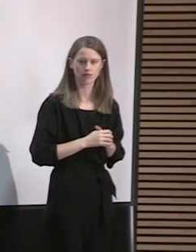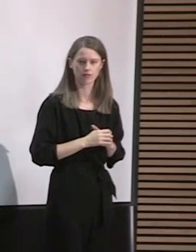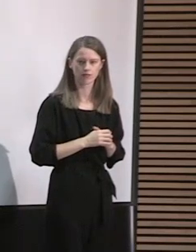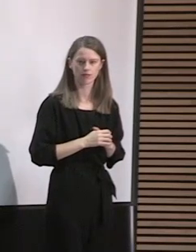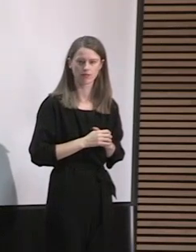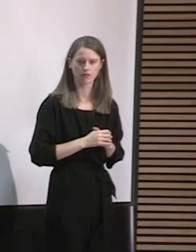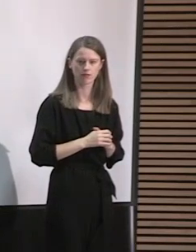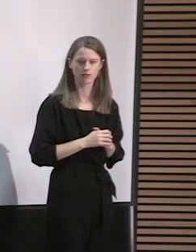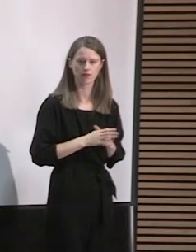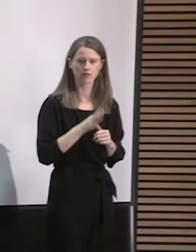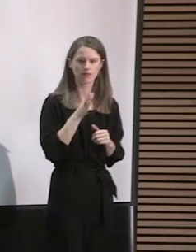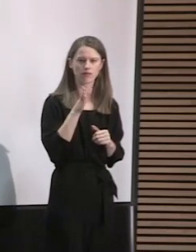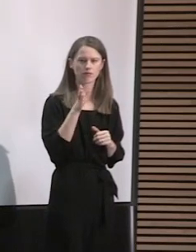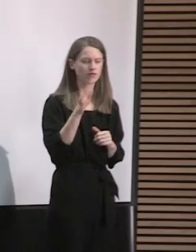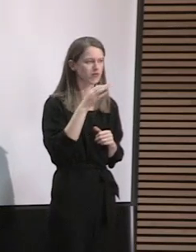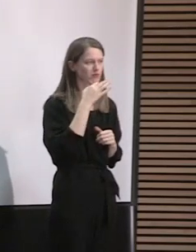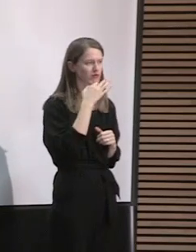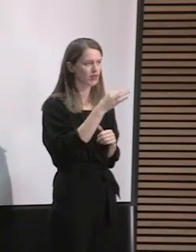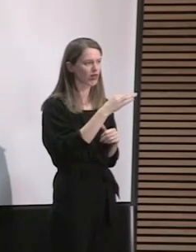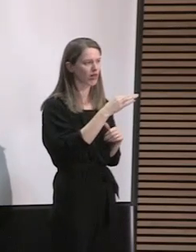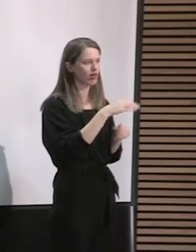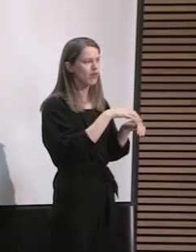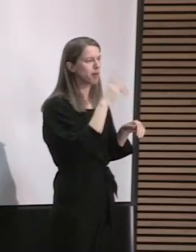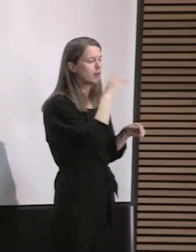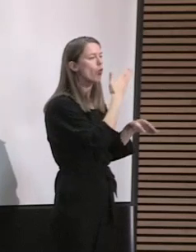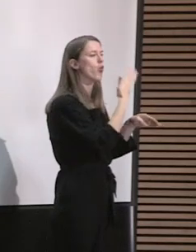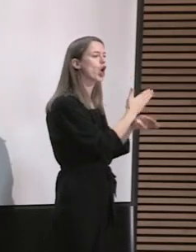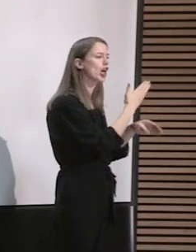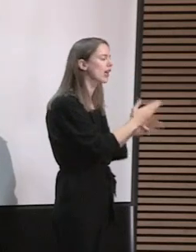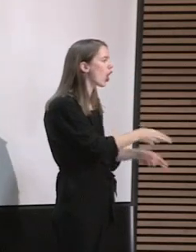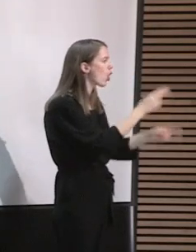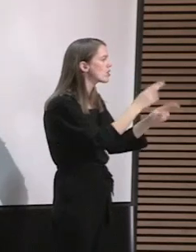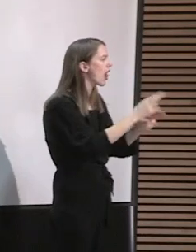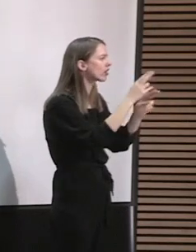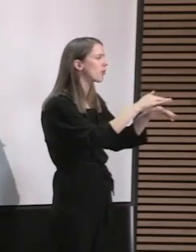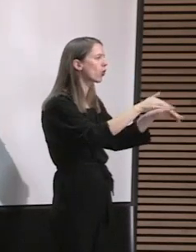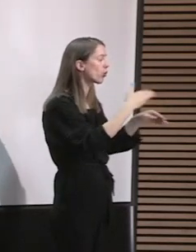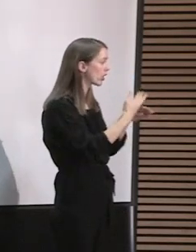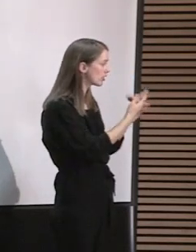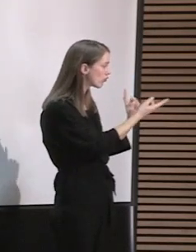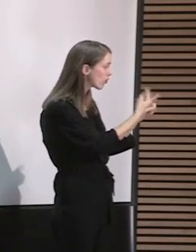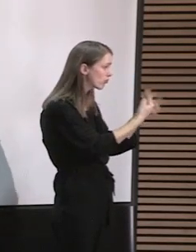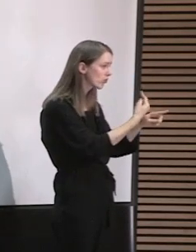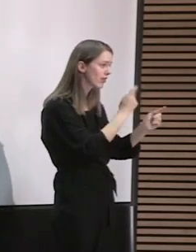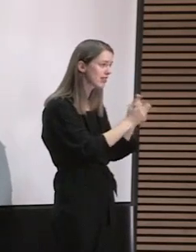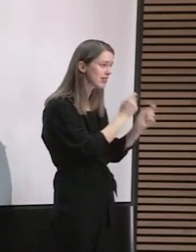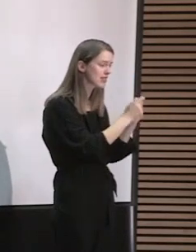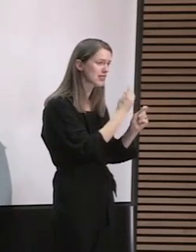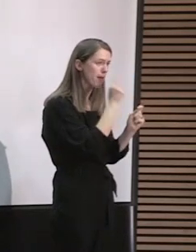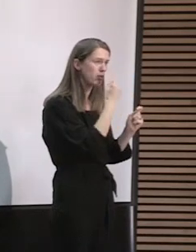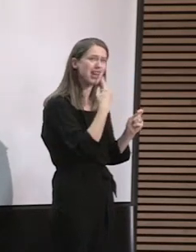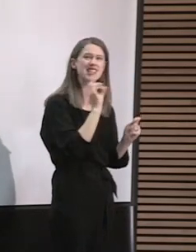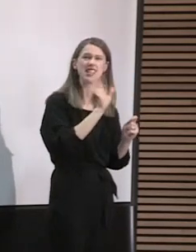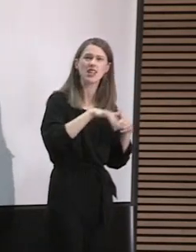far through are you in returning all the tests of border workers and MIQ staff? We've spoken to MIQ staff that say upwards of 10 days and they